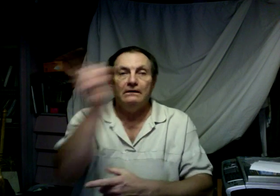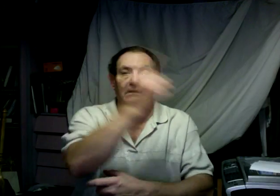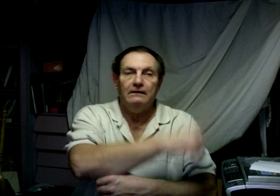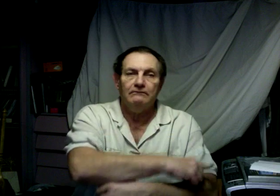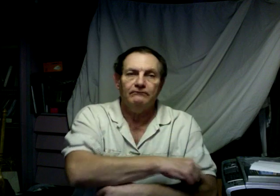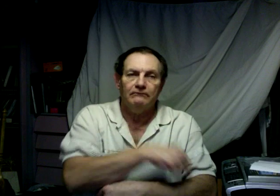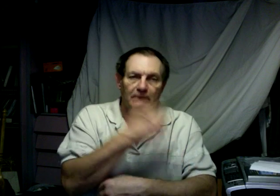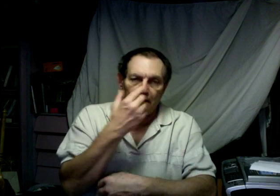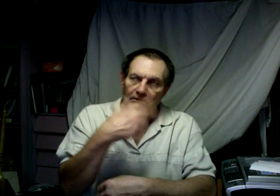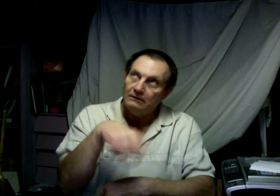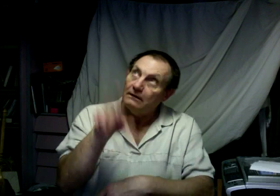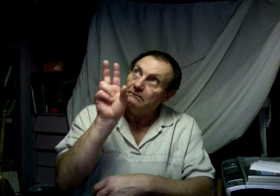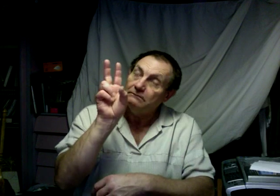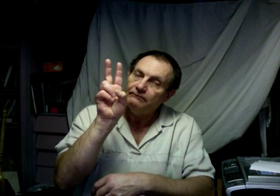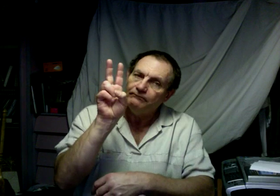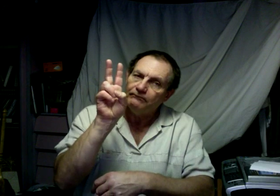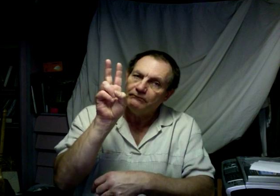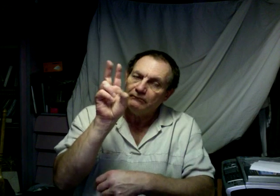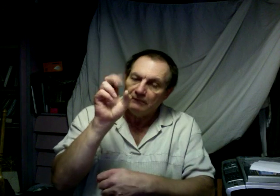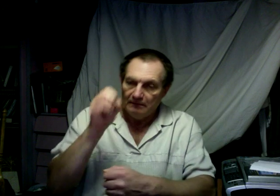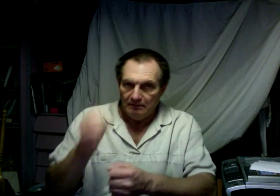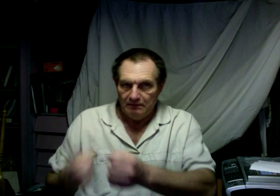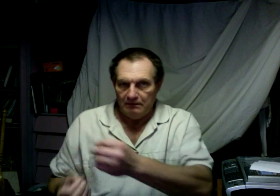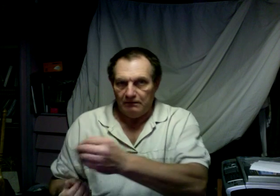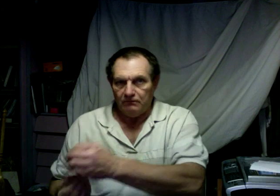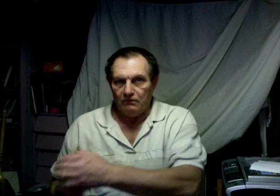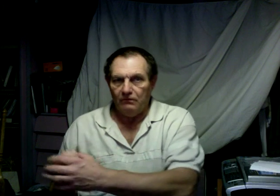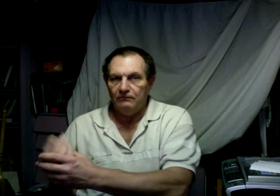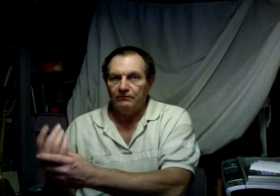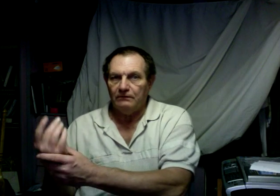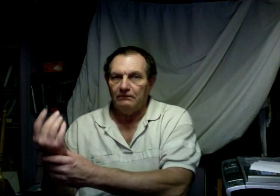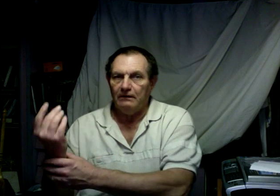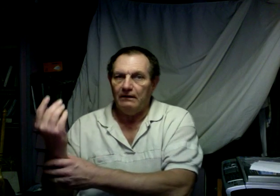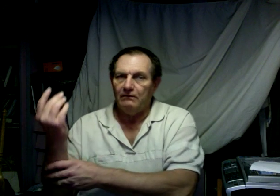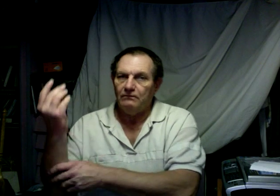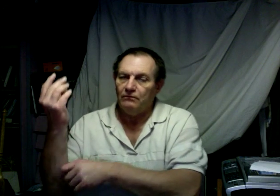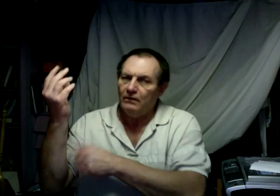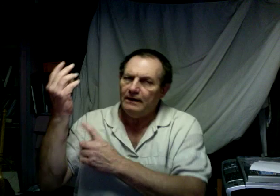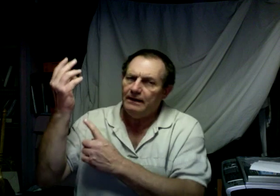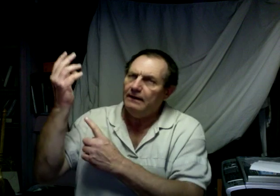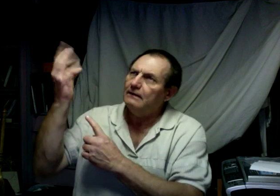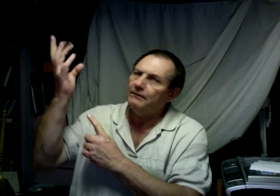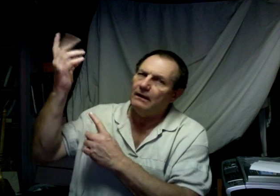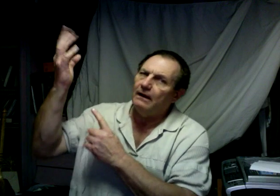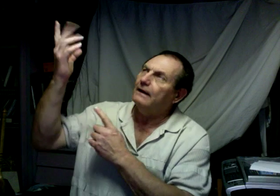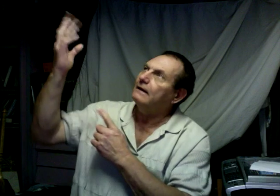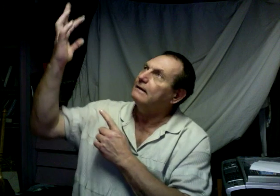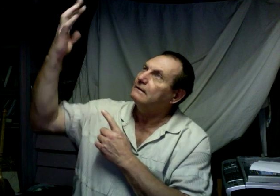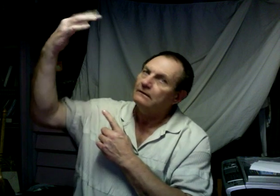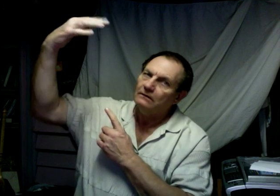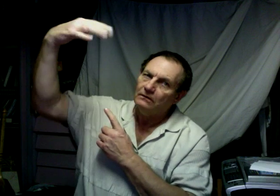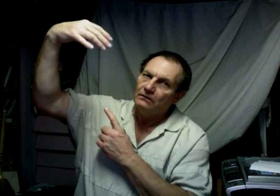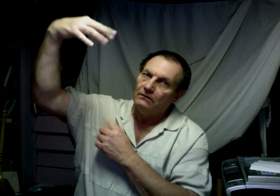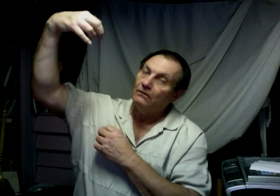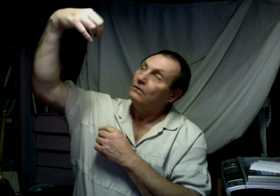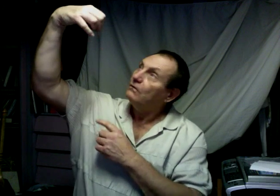day, he looked up. And growing from the ground, way up high,